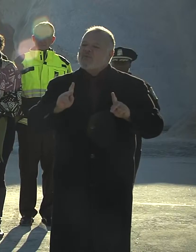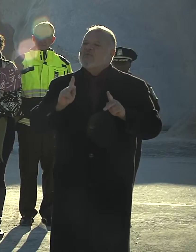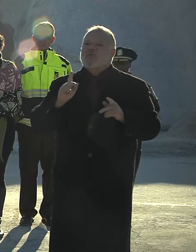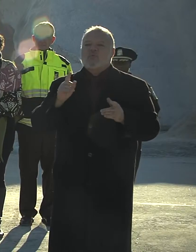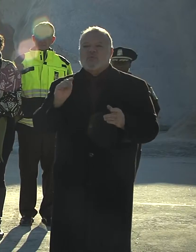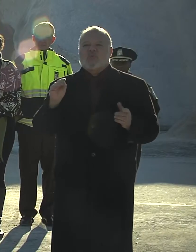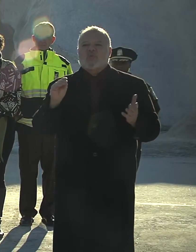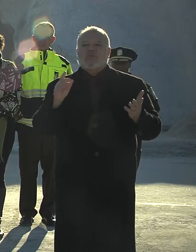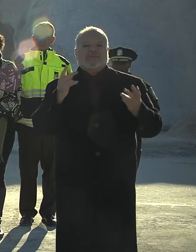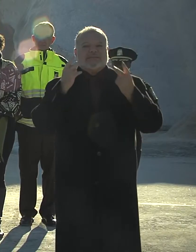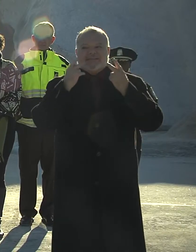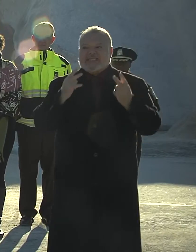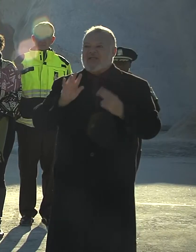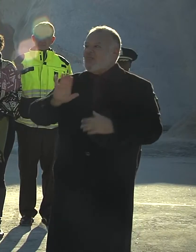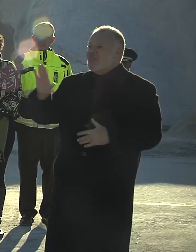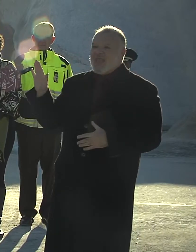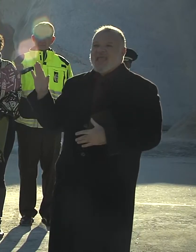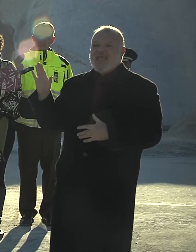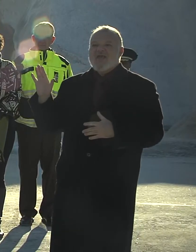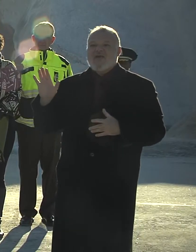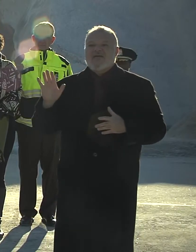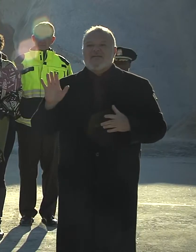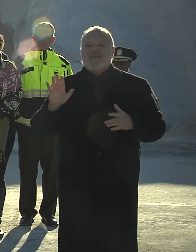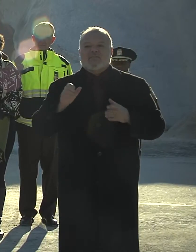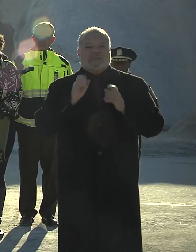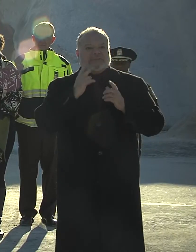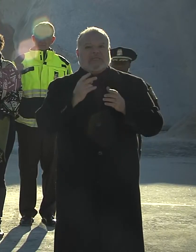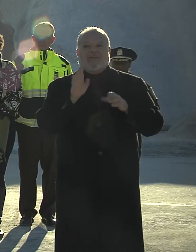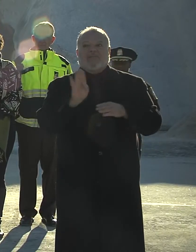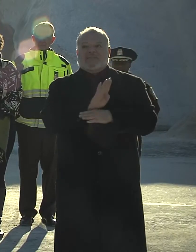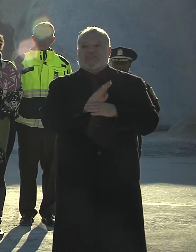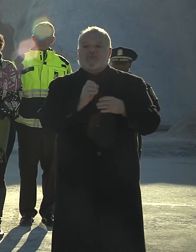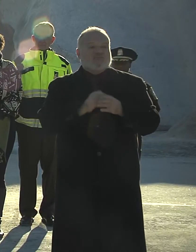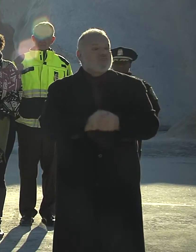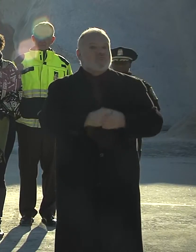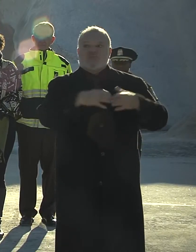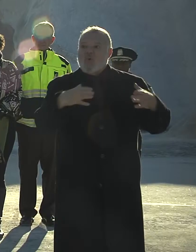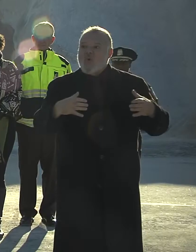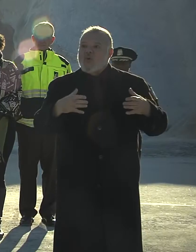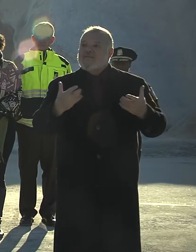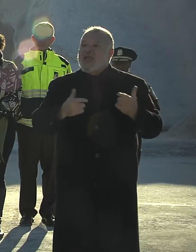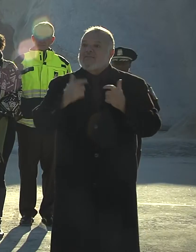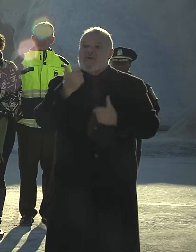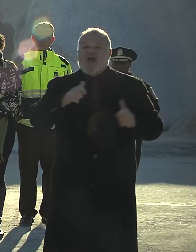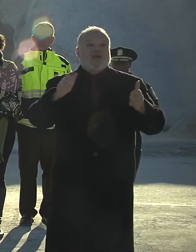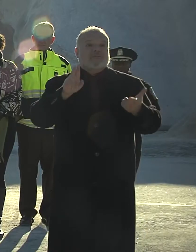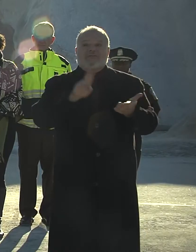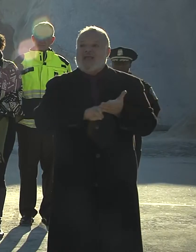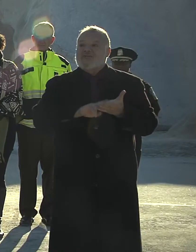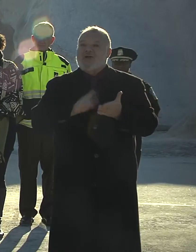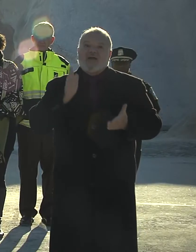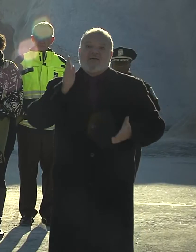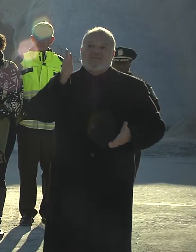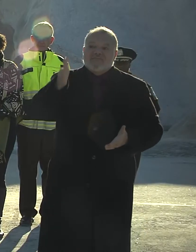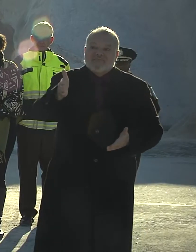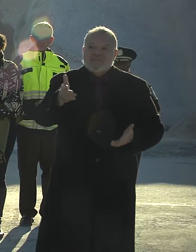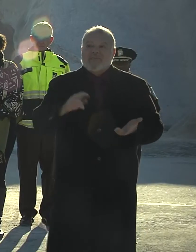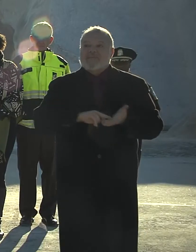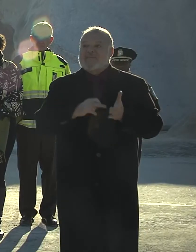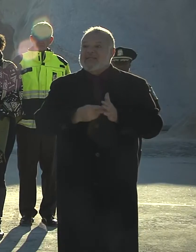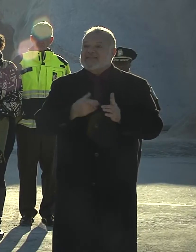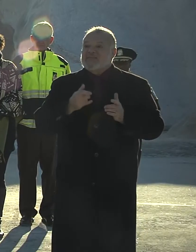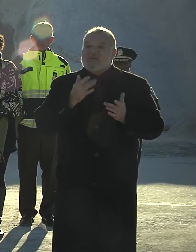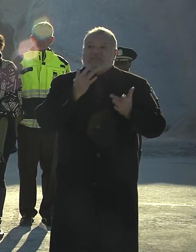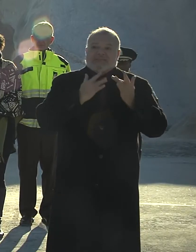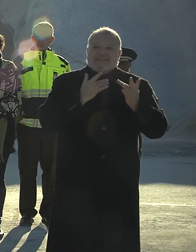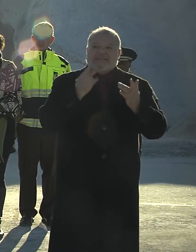these companies grow and then bid on larger and larger contracts, which will help us fill some of the shortages that we see in other areas as